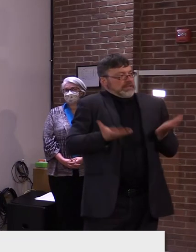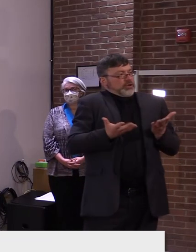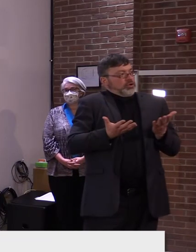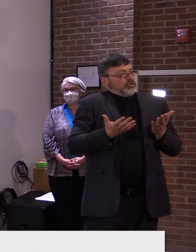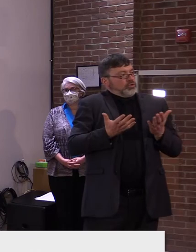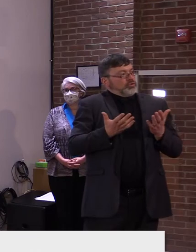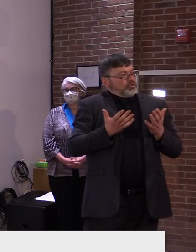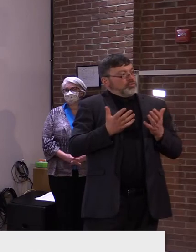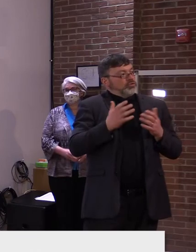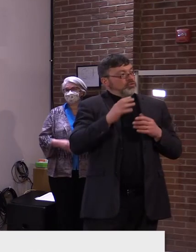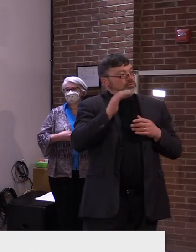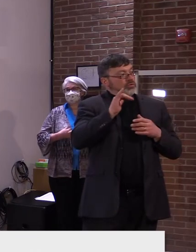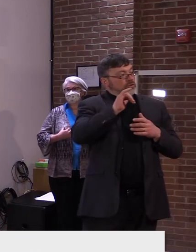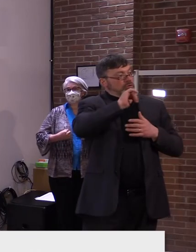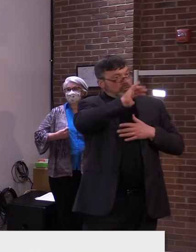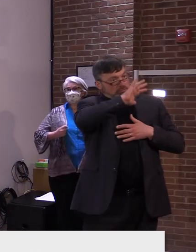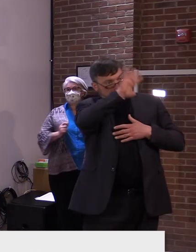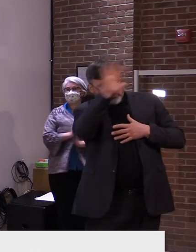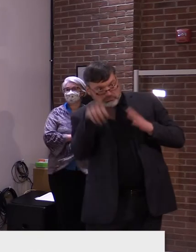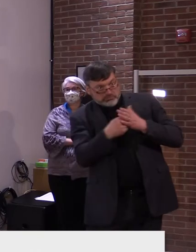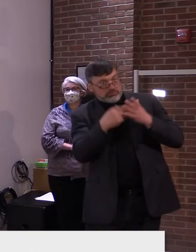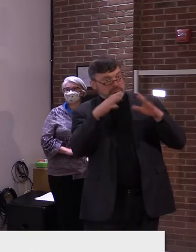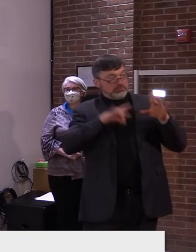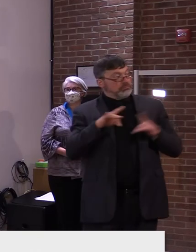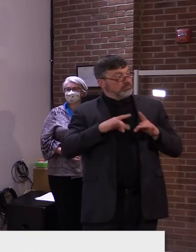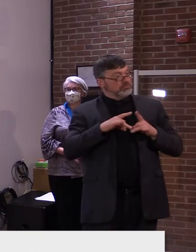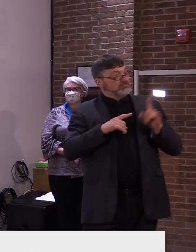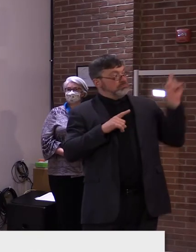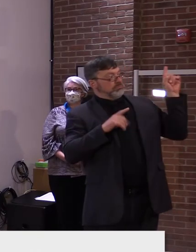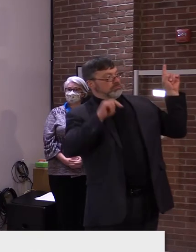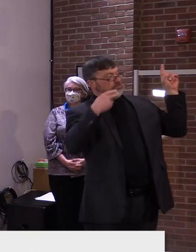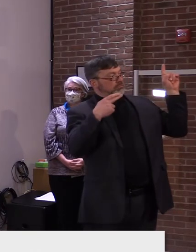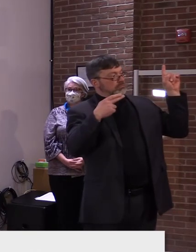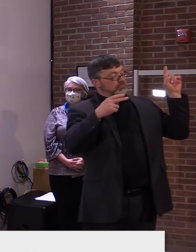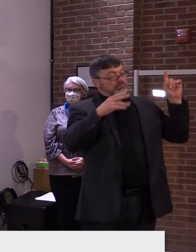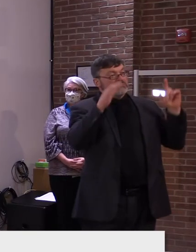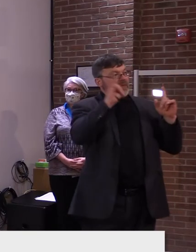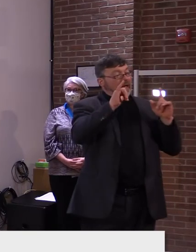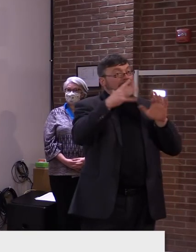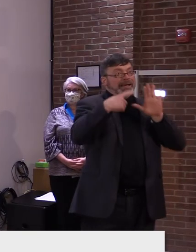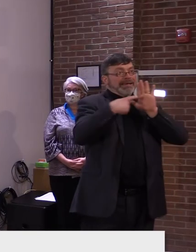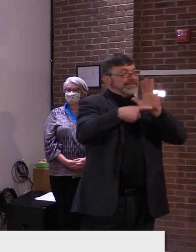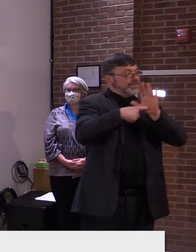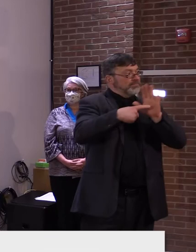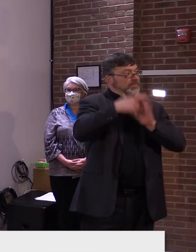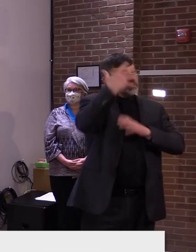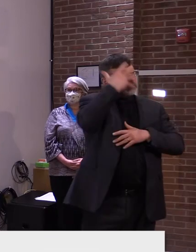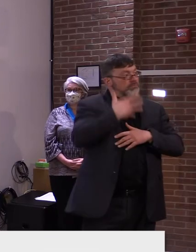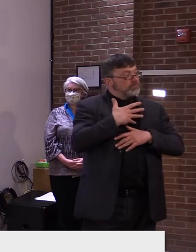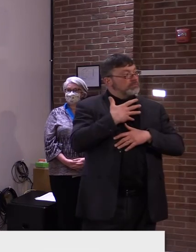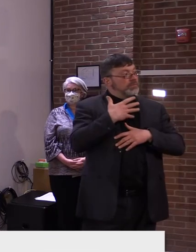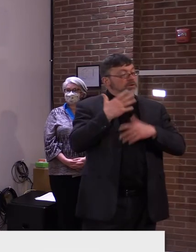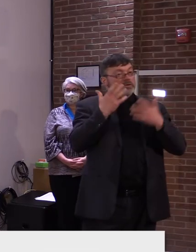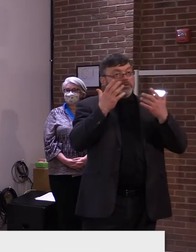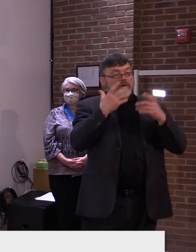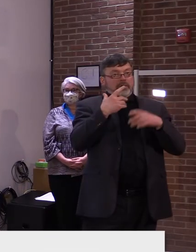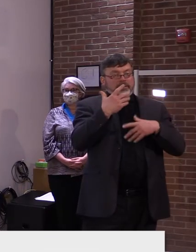no fever. O2 saturation levels seem to be fine, but out of an abundance of precaution,